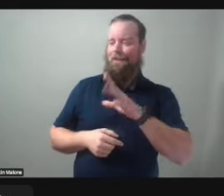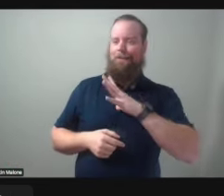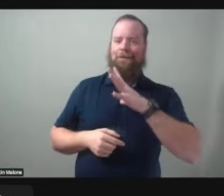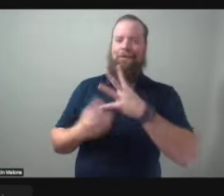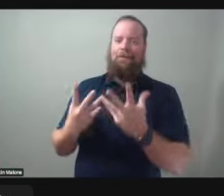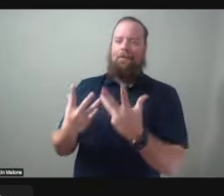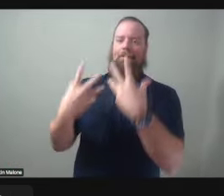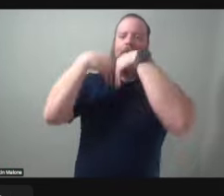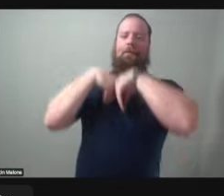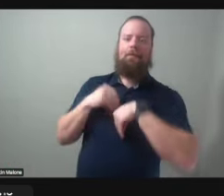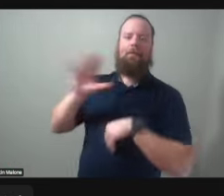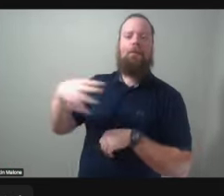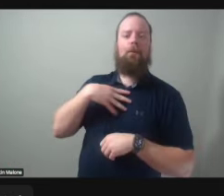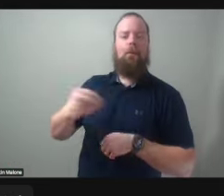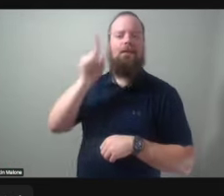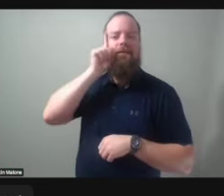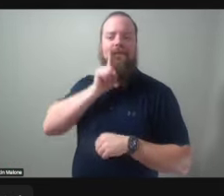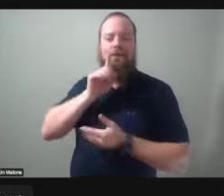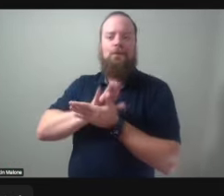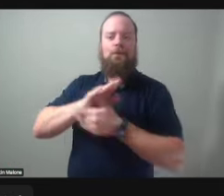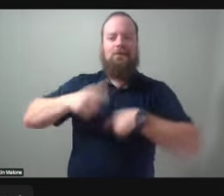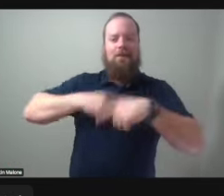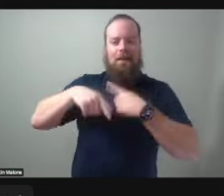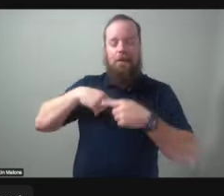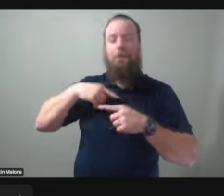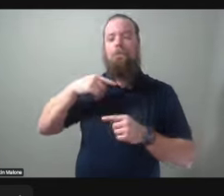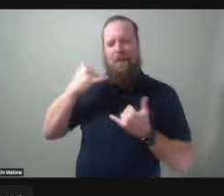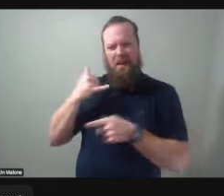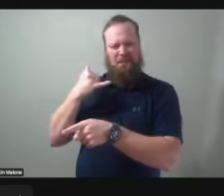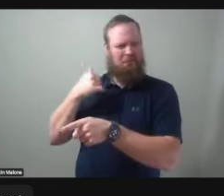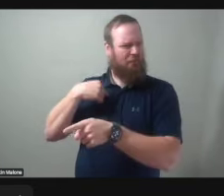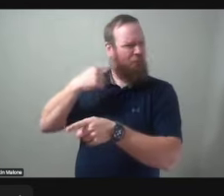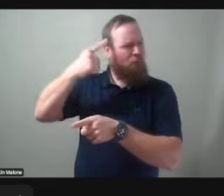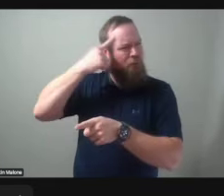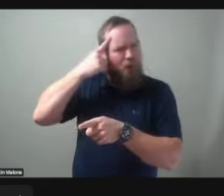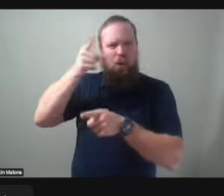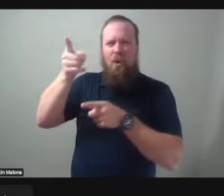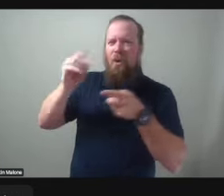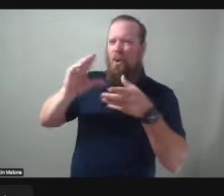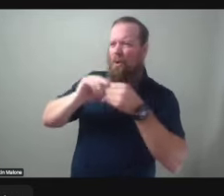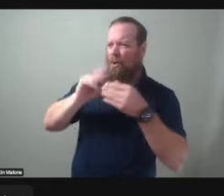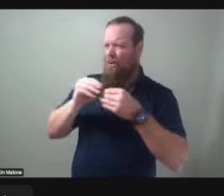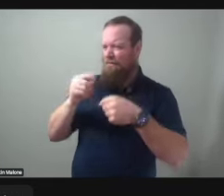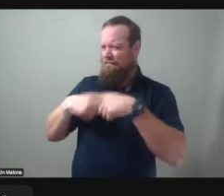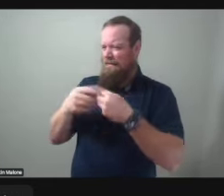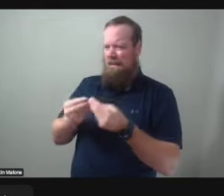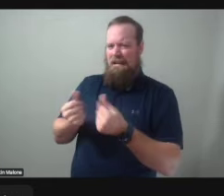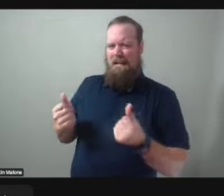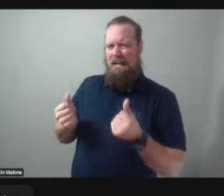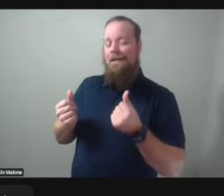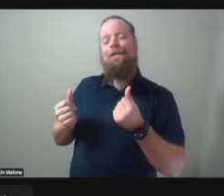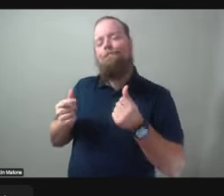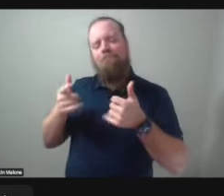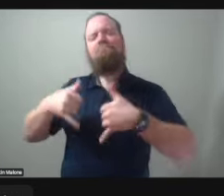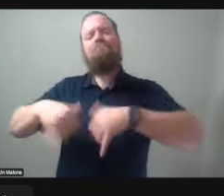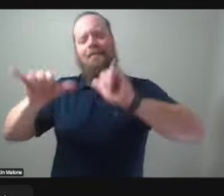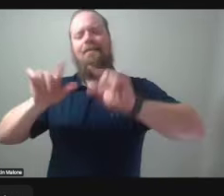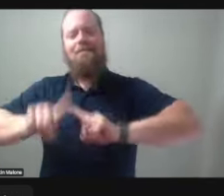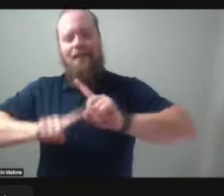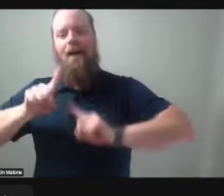lot of criticism of Black deaf students who were seen as using